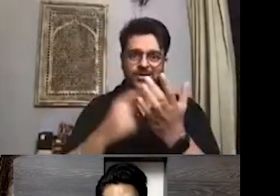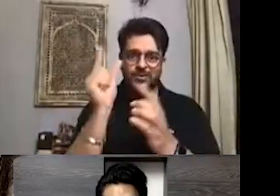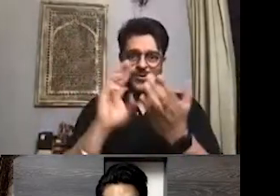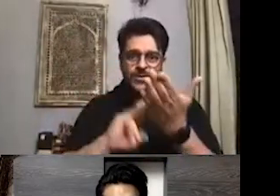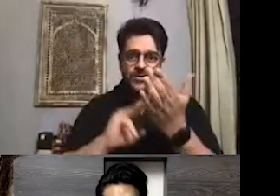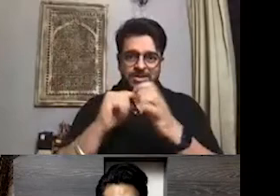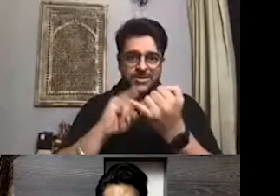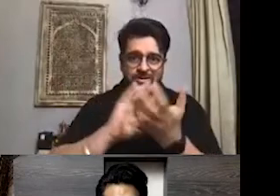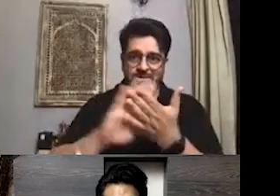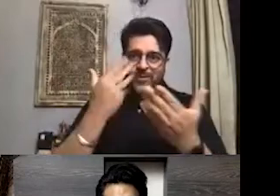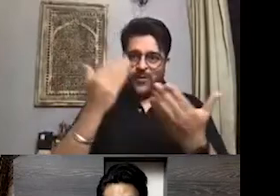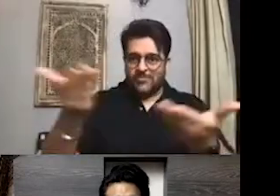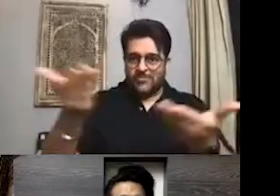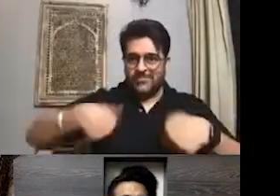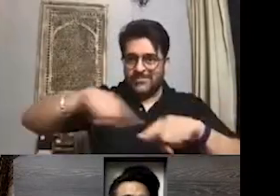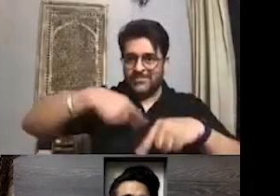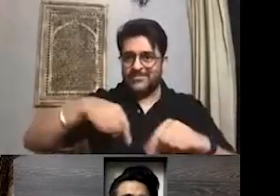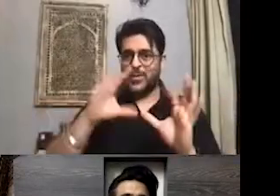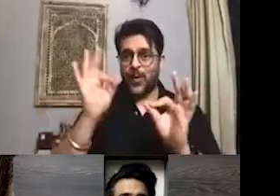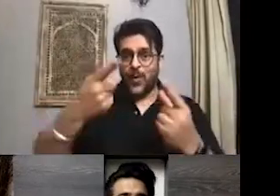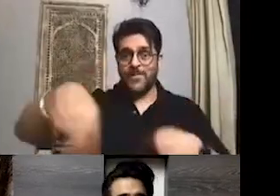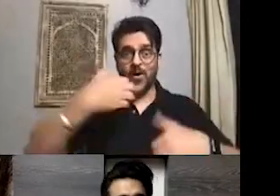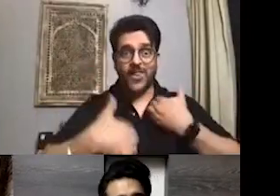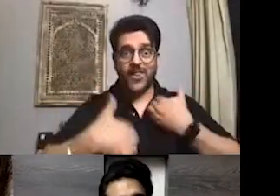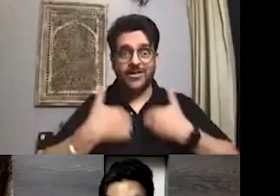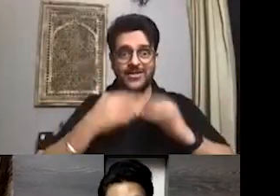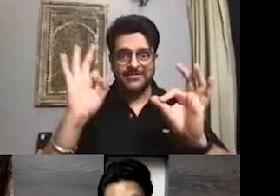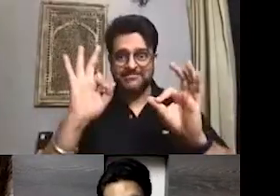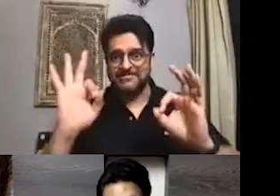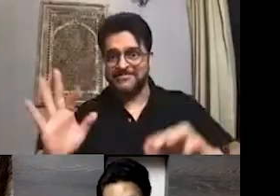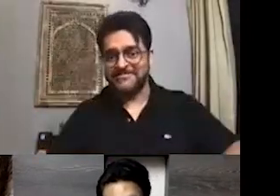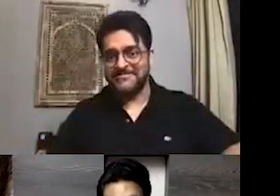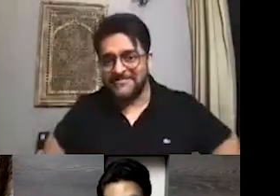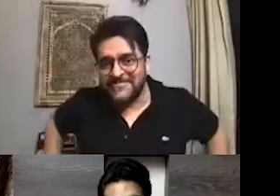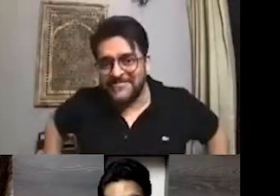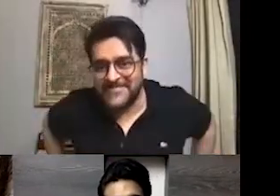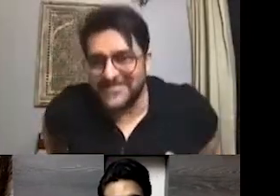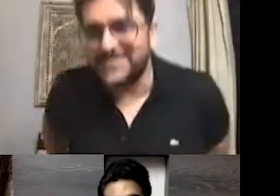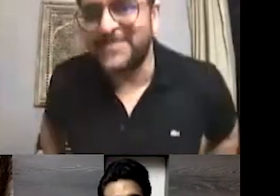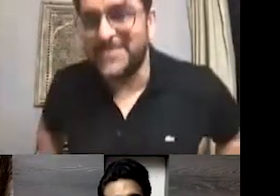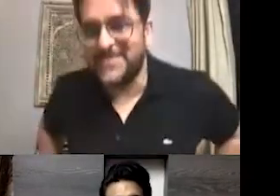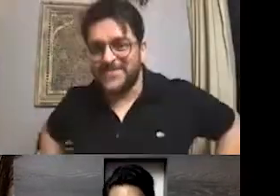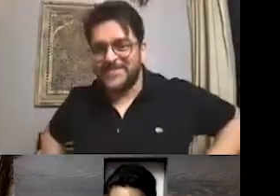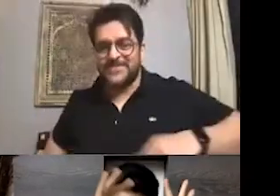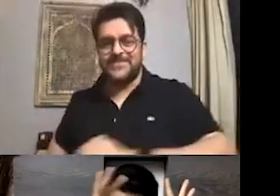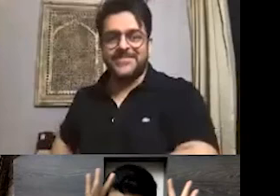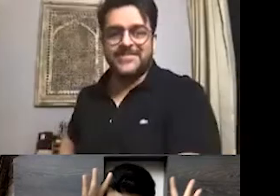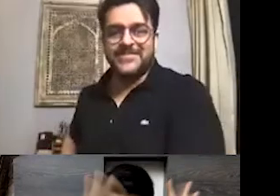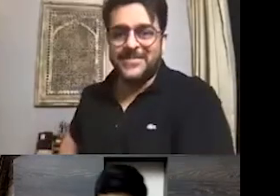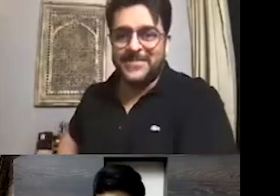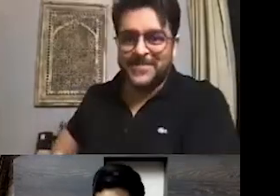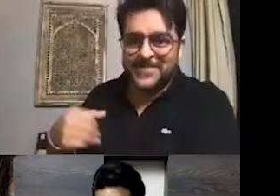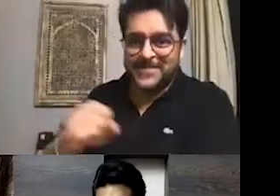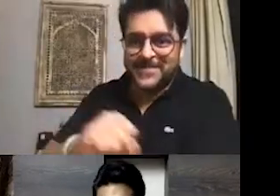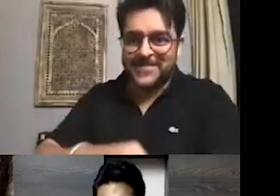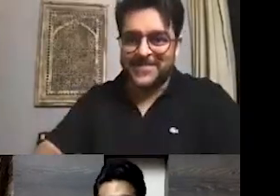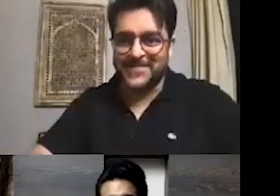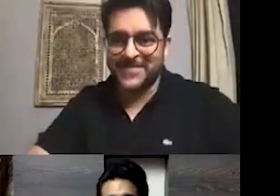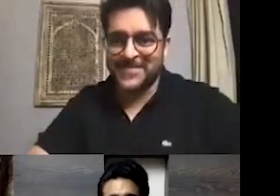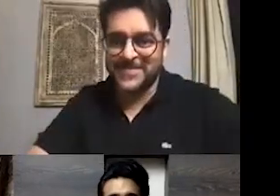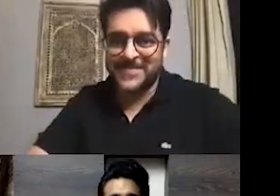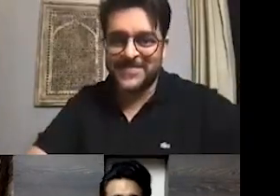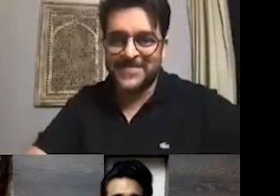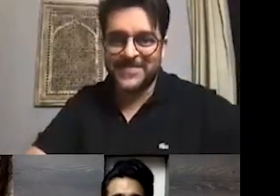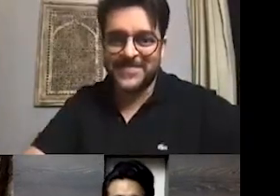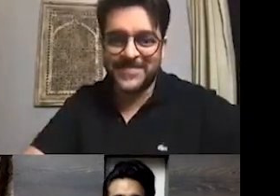thank you all so much, and I would like to really thank Dr. Umesh for inviting us here. I hope you all had a great session and it was exciting